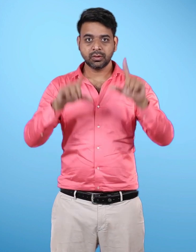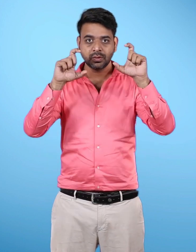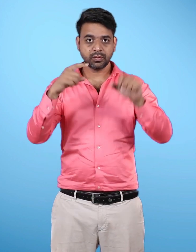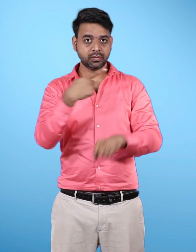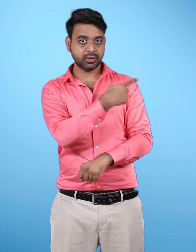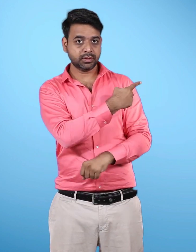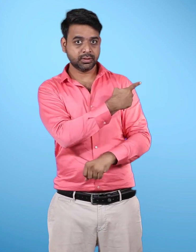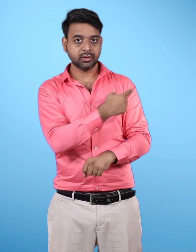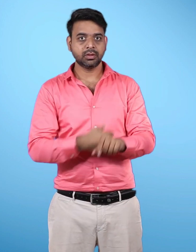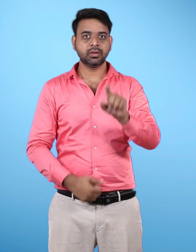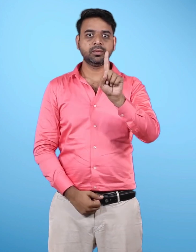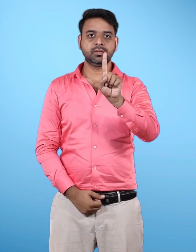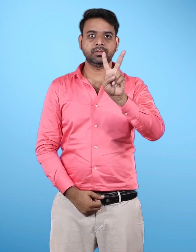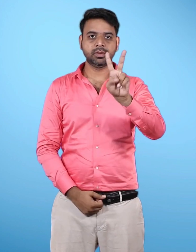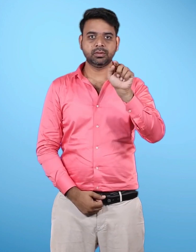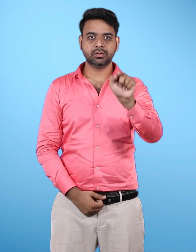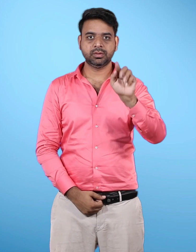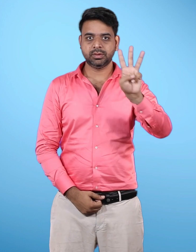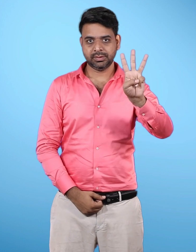You are given a figure 12.13